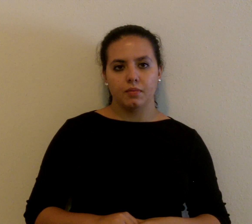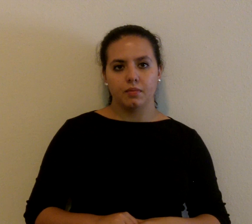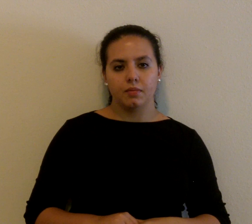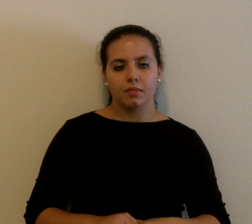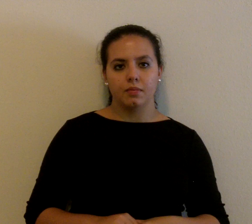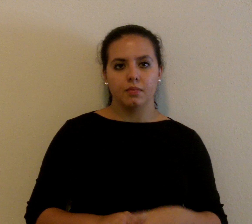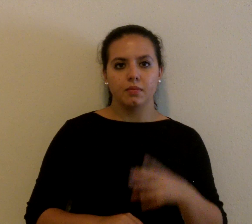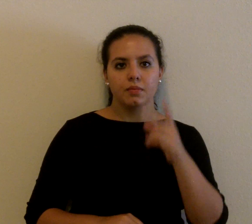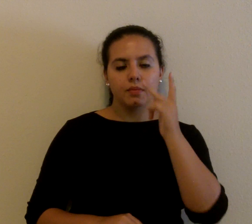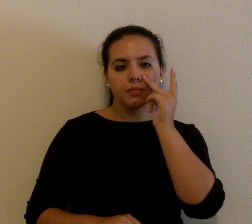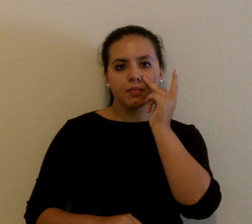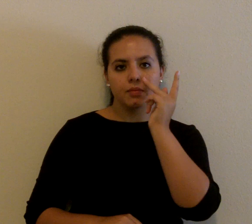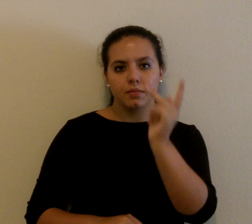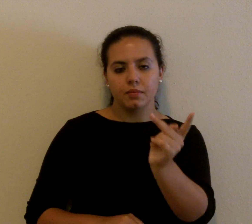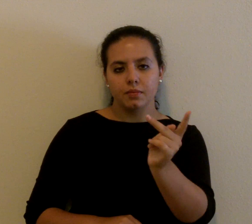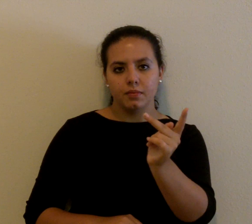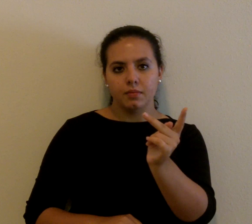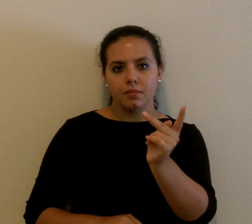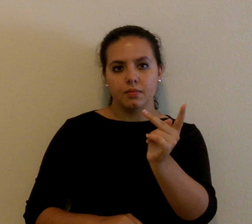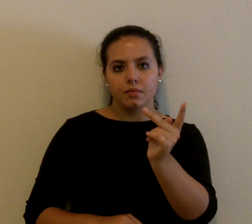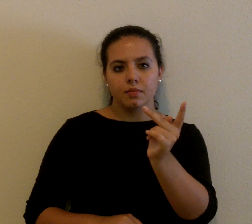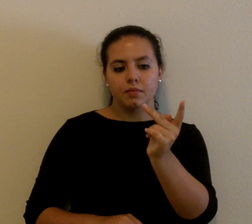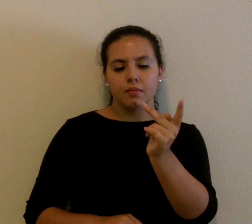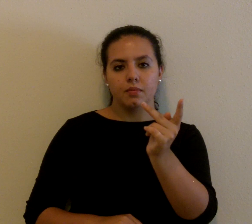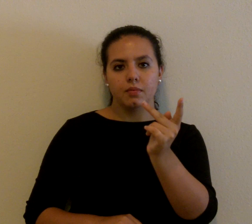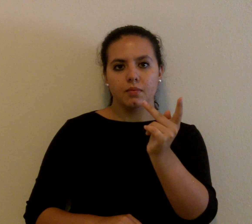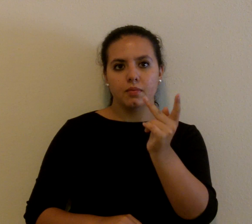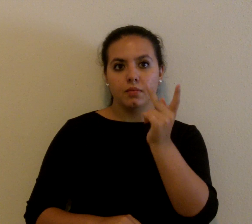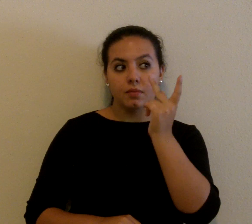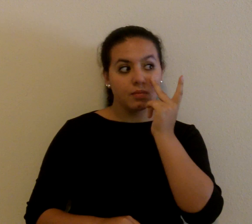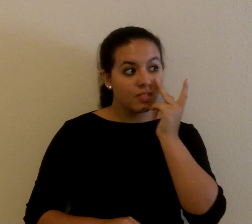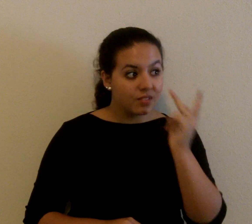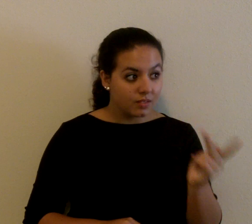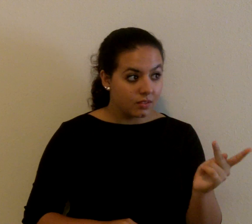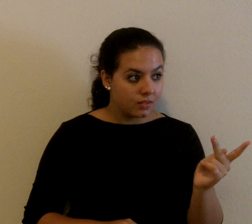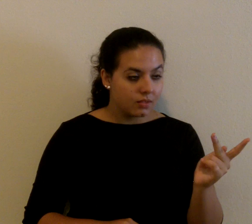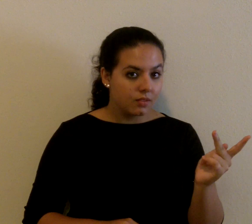with see. You can see, but it's like, did you see that?